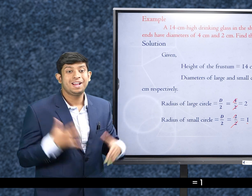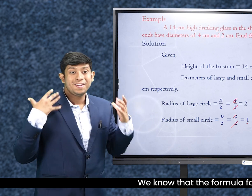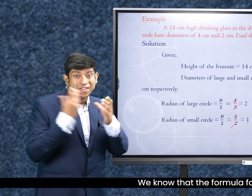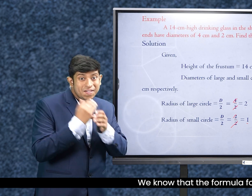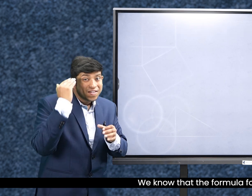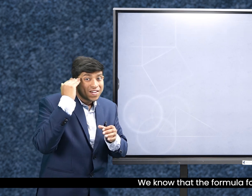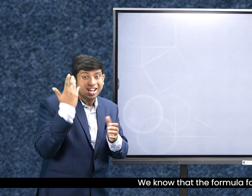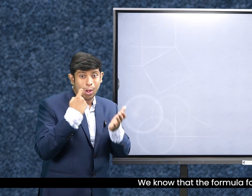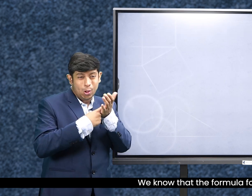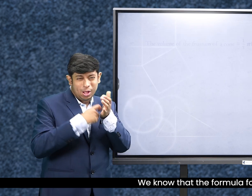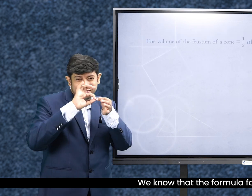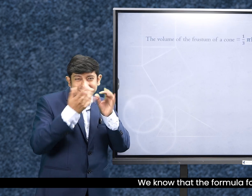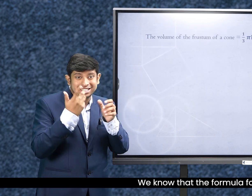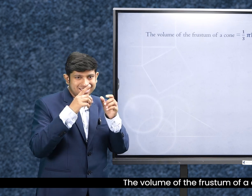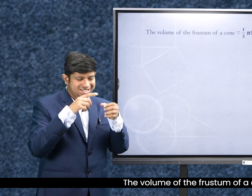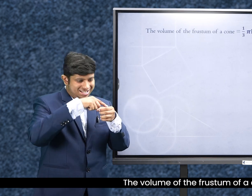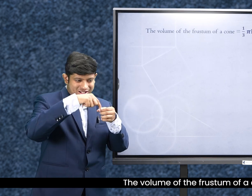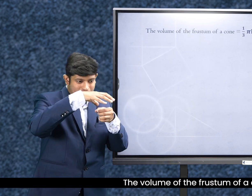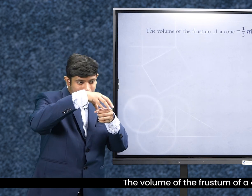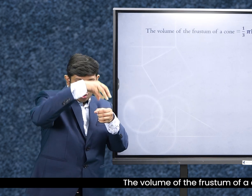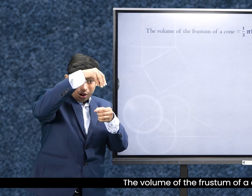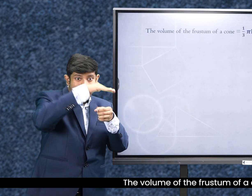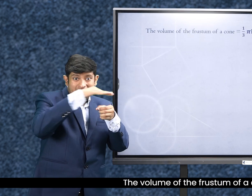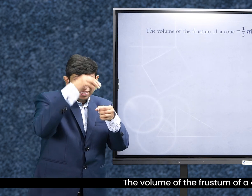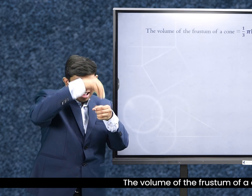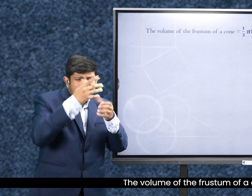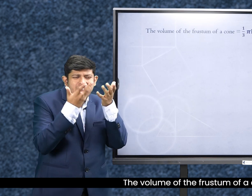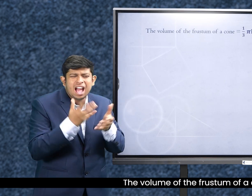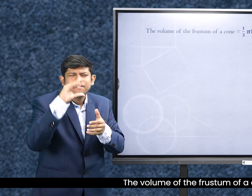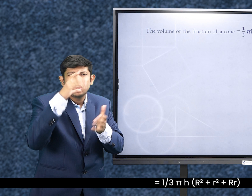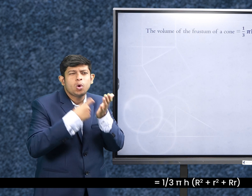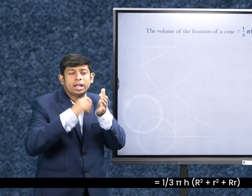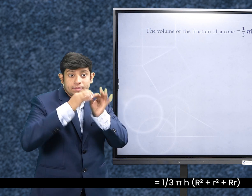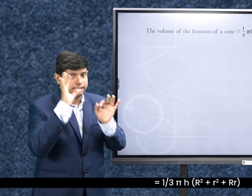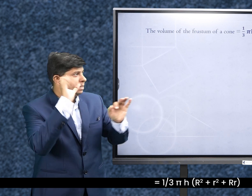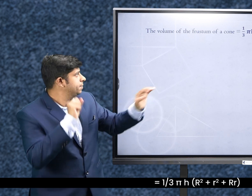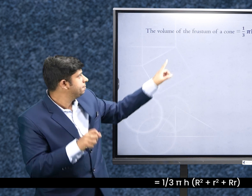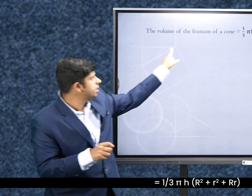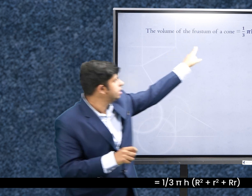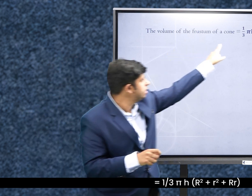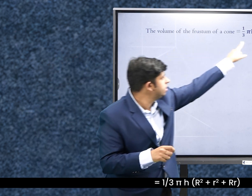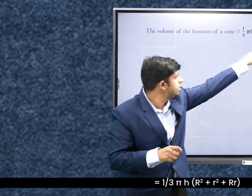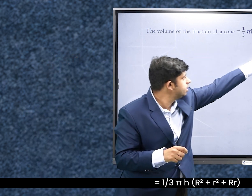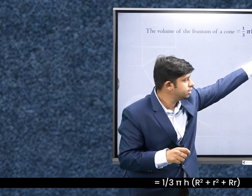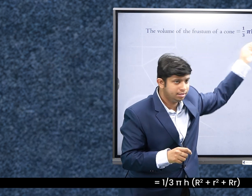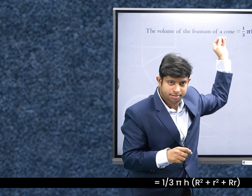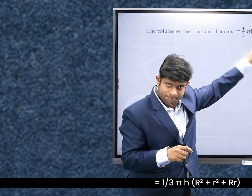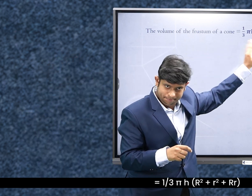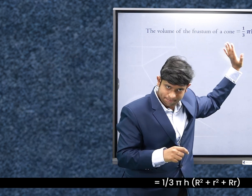We know that the formula for the volume of the frustum of a cone is equal to 1 by 3 pi h into capital R square plus small r